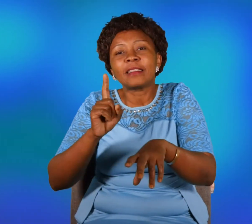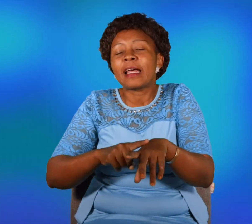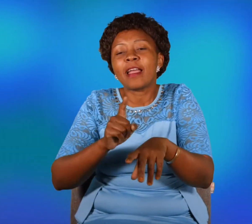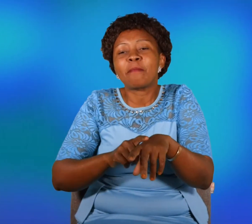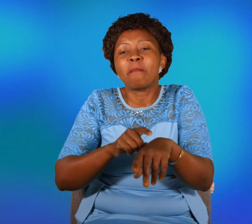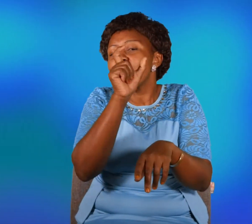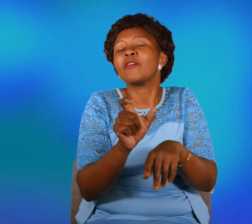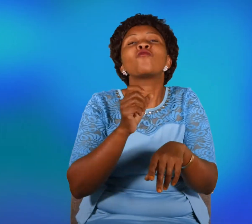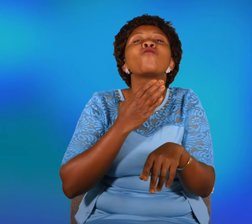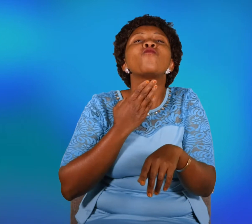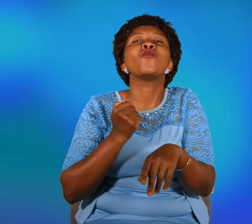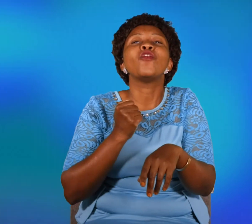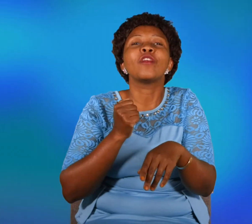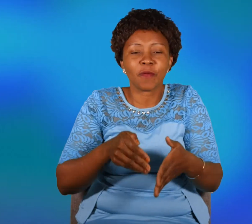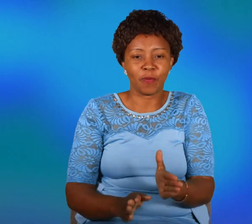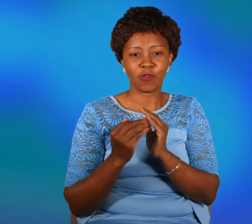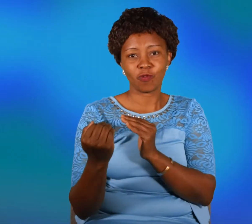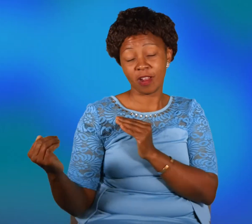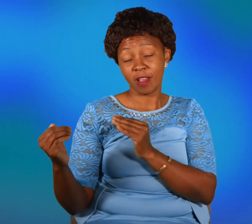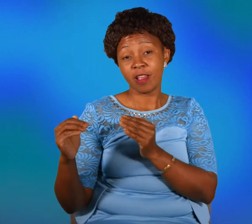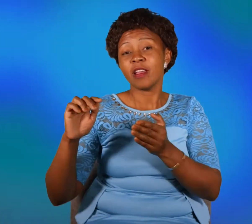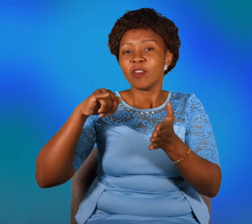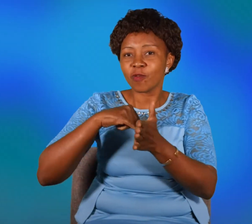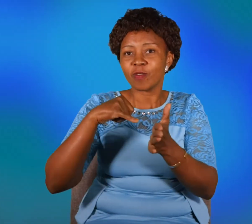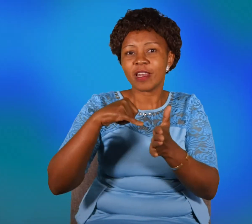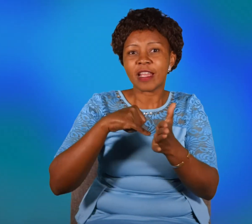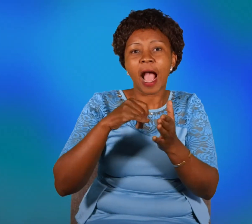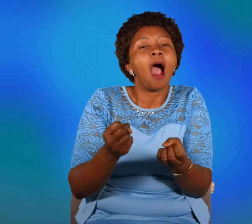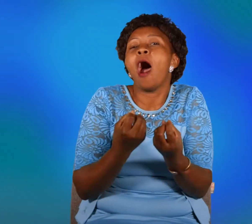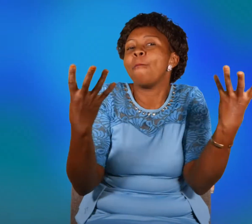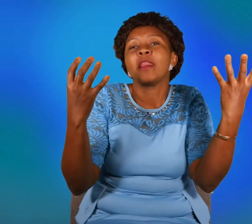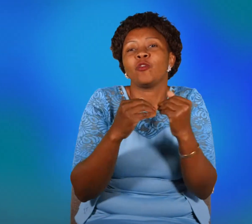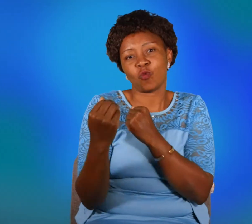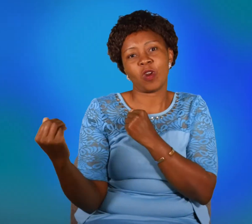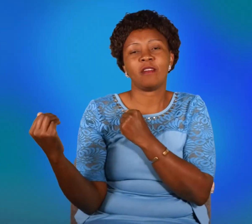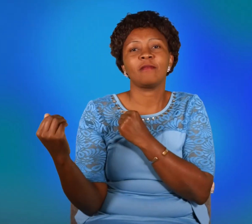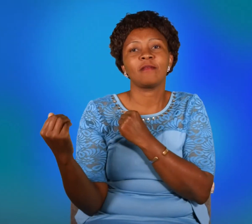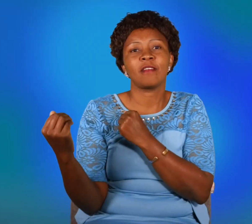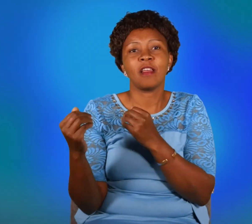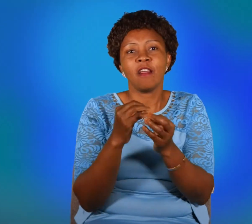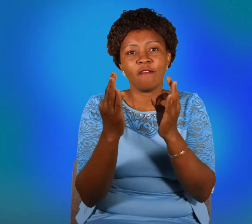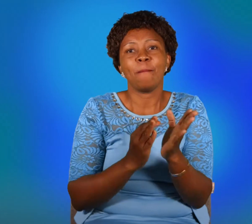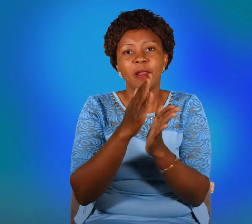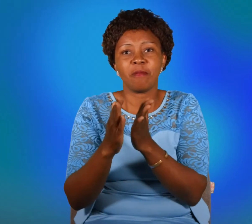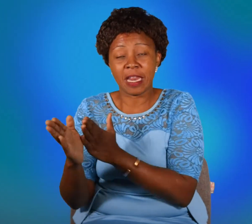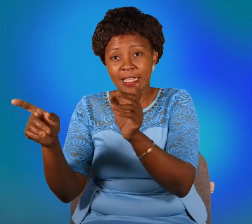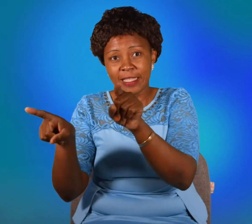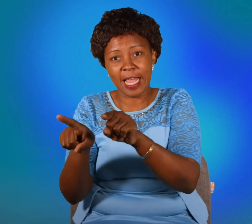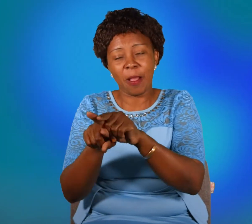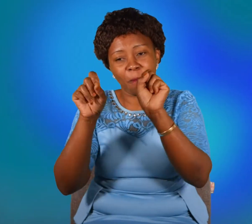one wants to have children and the number of children one wants to have. Family planning can